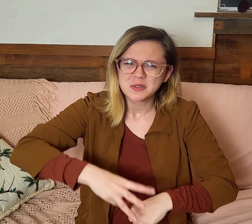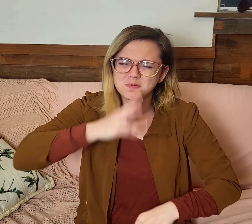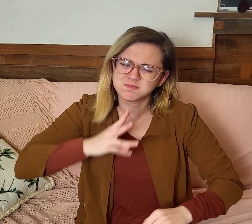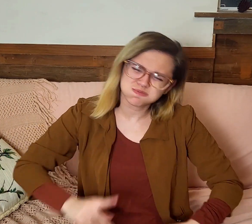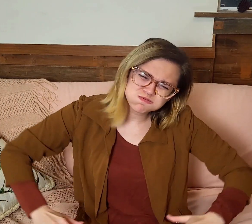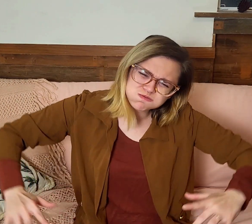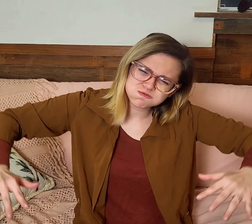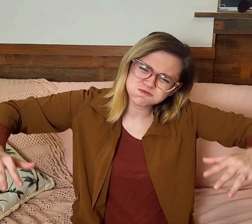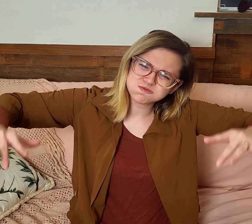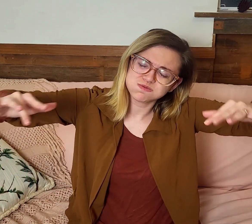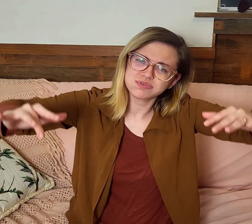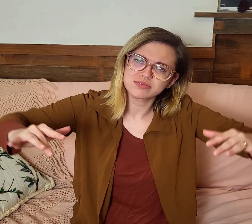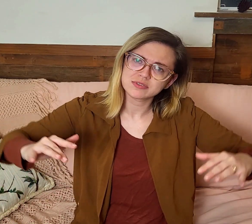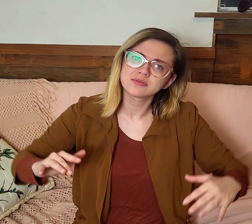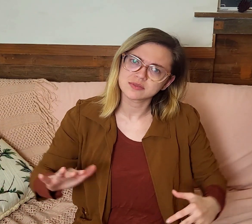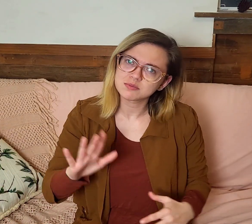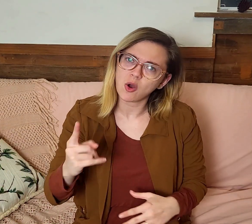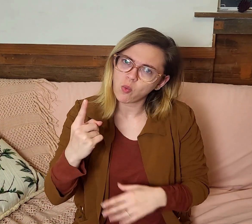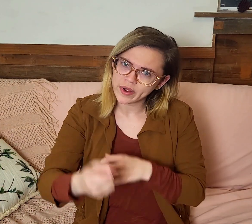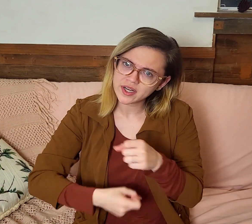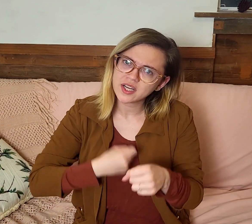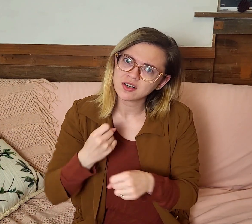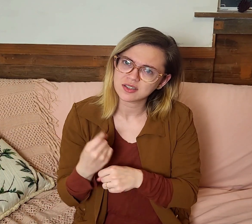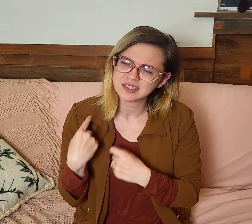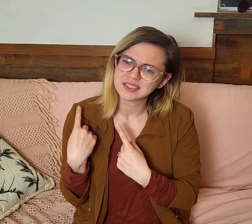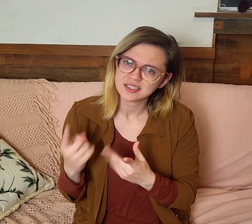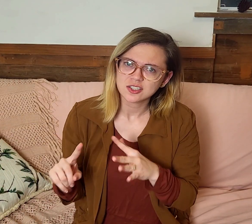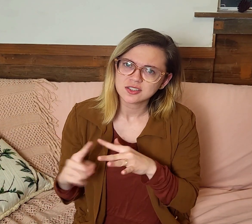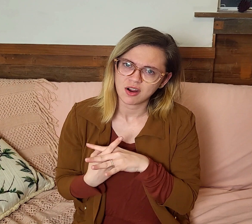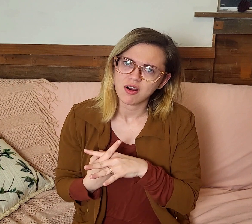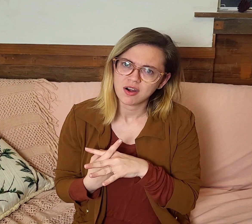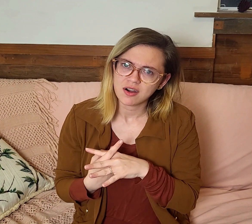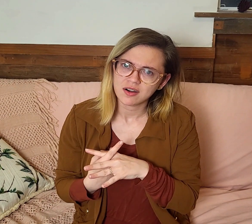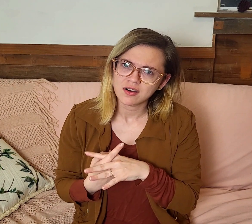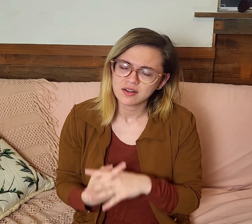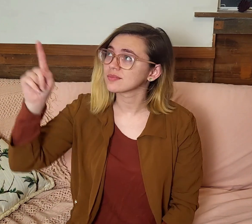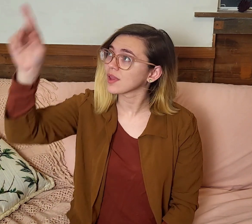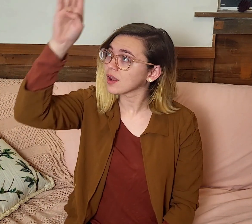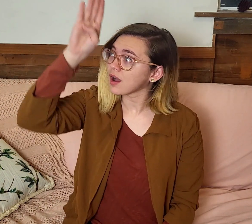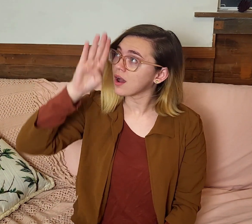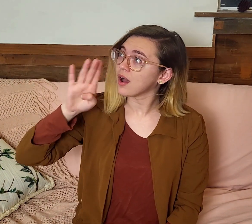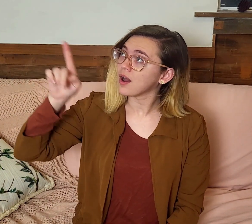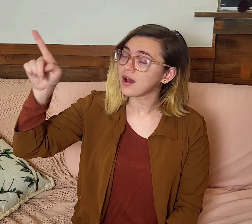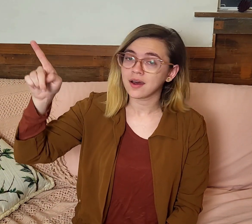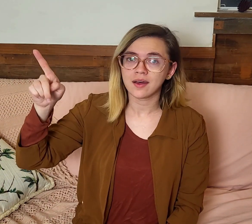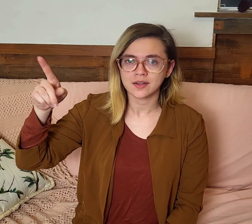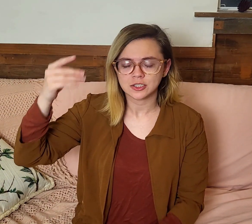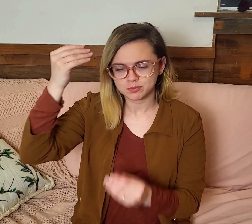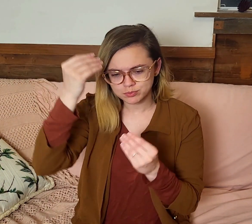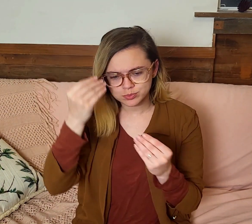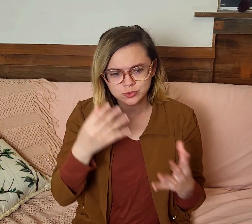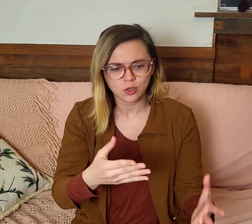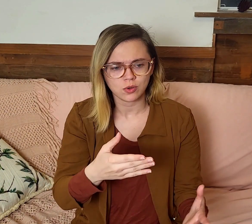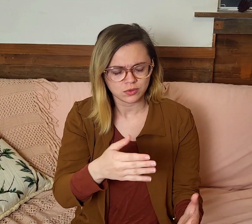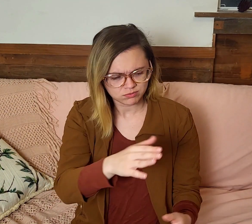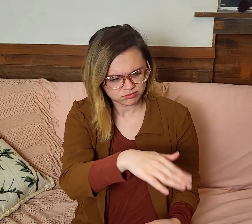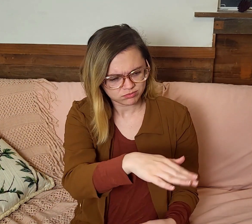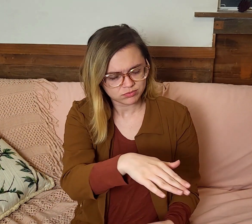poured down and the earth flooded. So it had been about 1 year since that had started. And God told